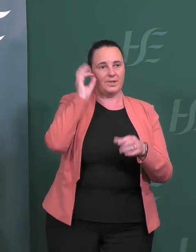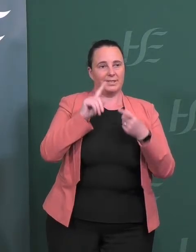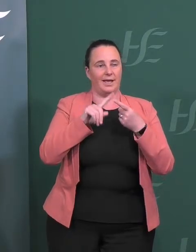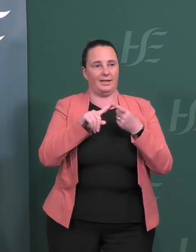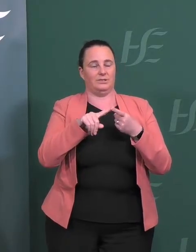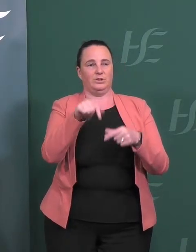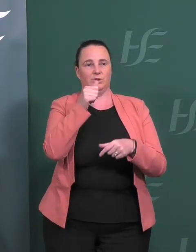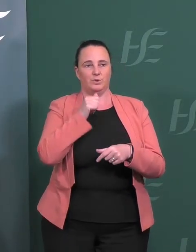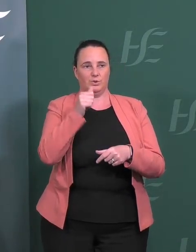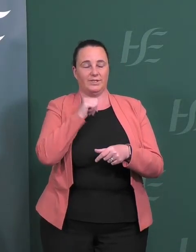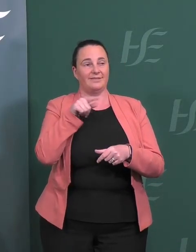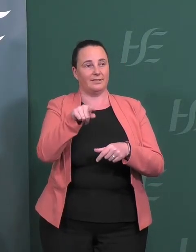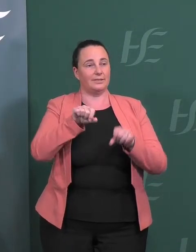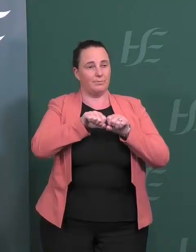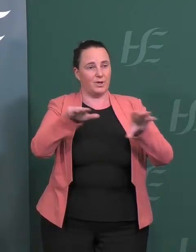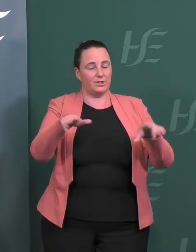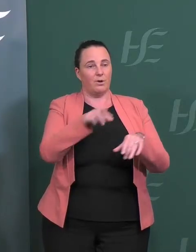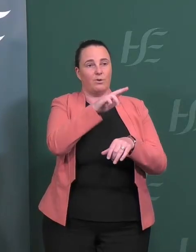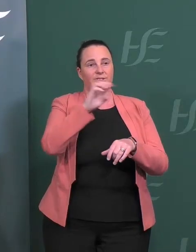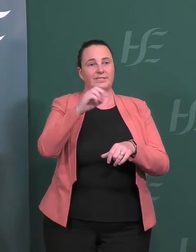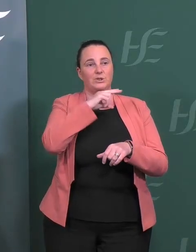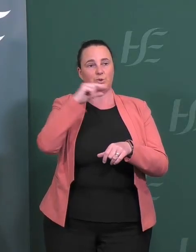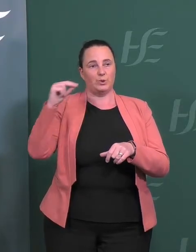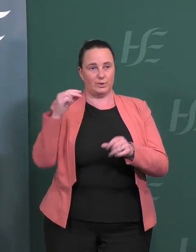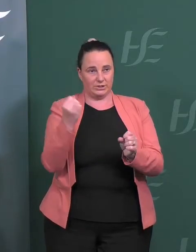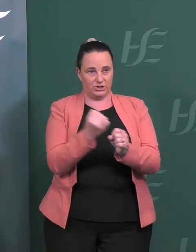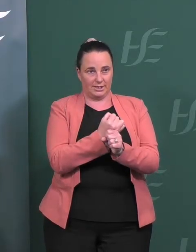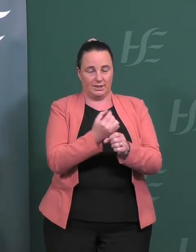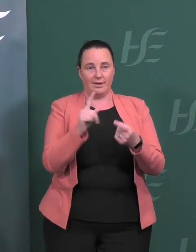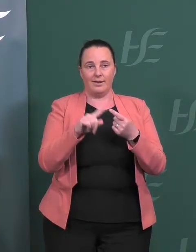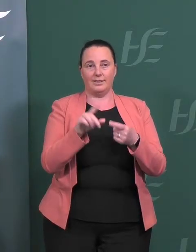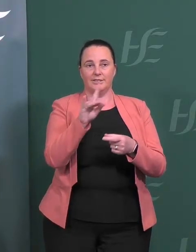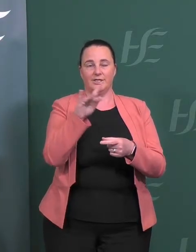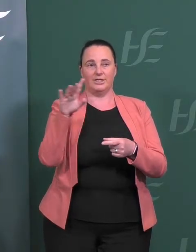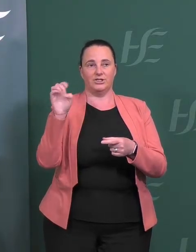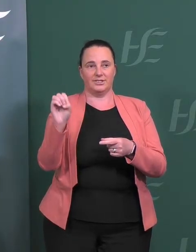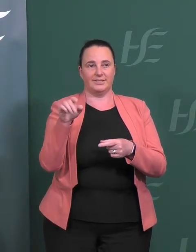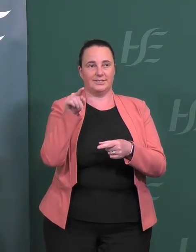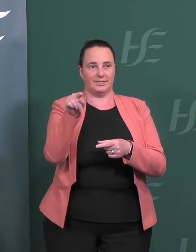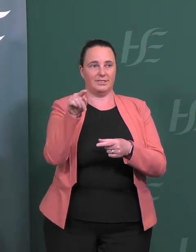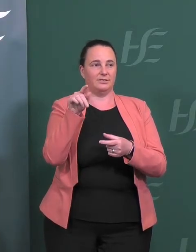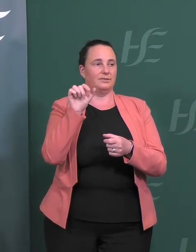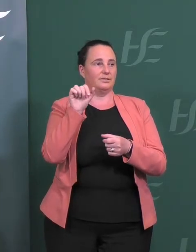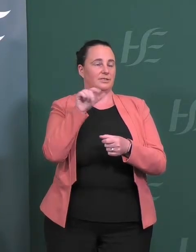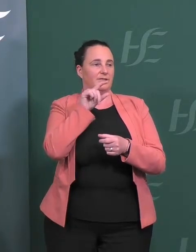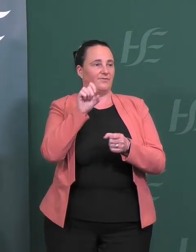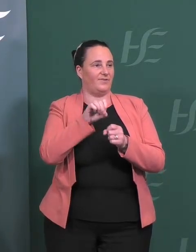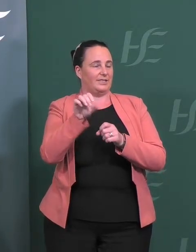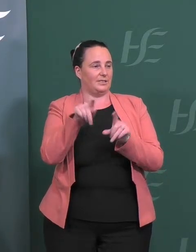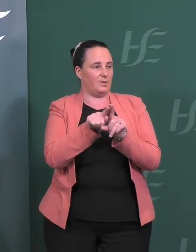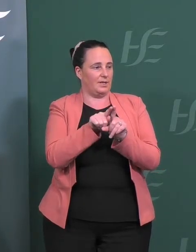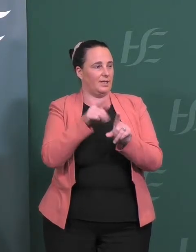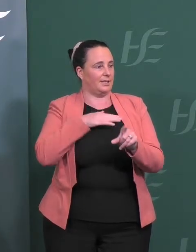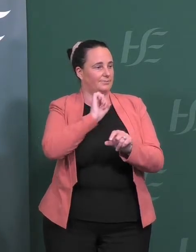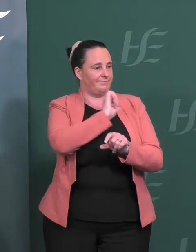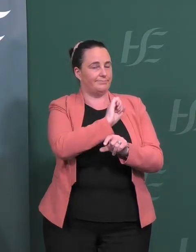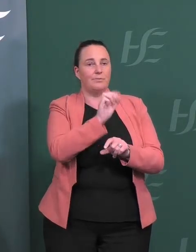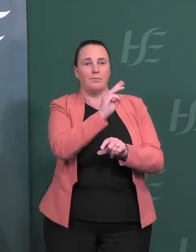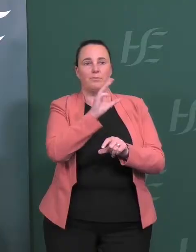briefing is being broadcast live on the RTE News channel and on the HSE Twitter feed. And could I ask Paul Reid to give his weekly